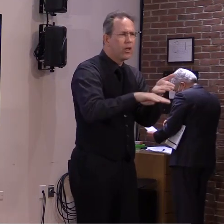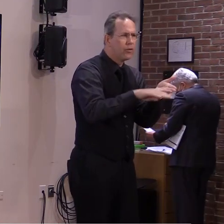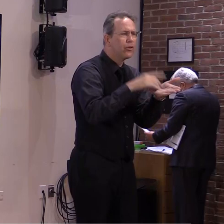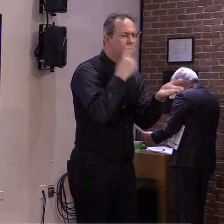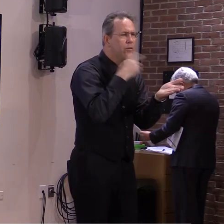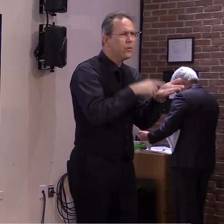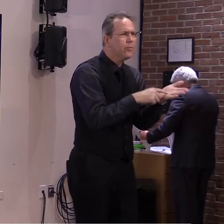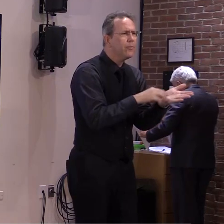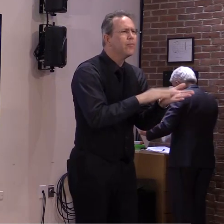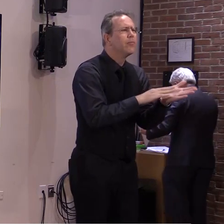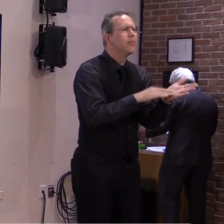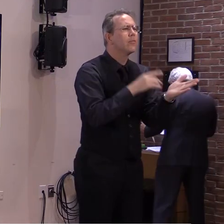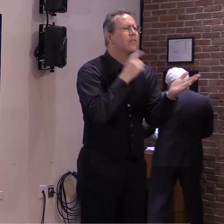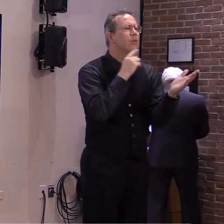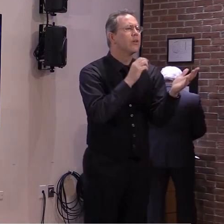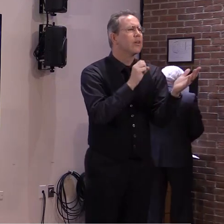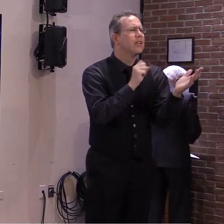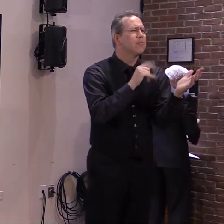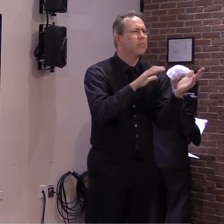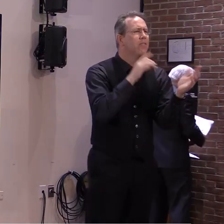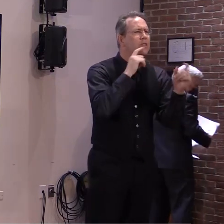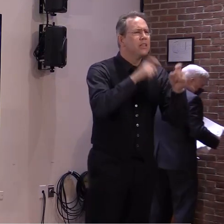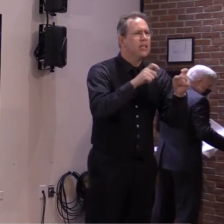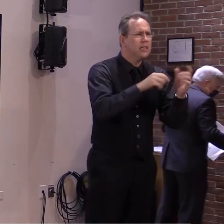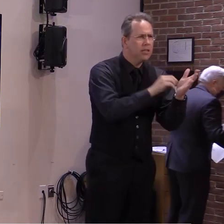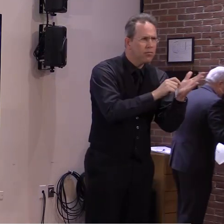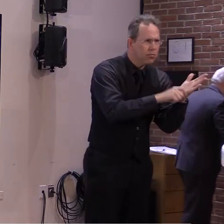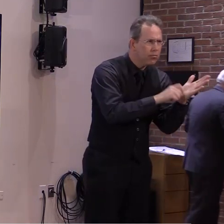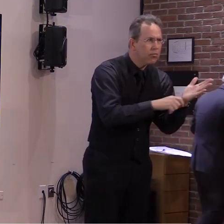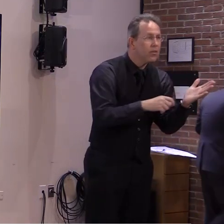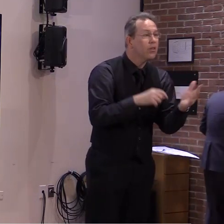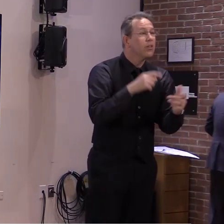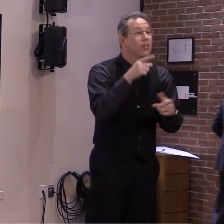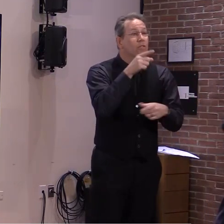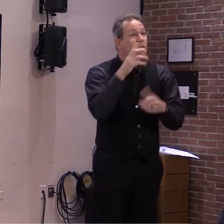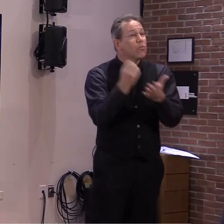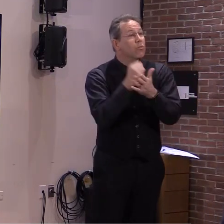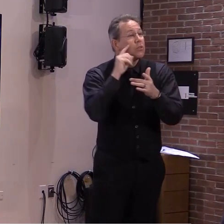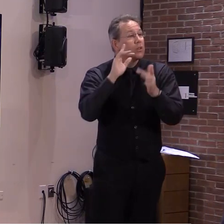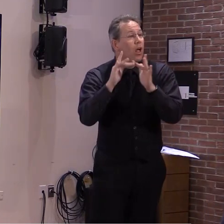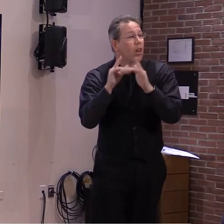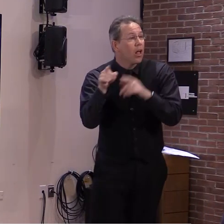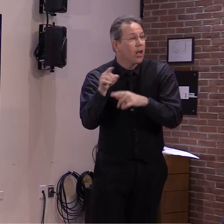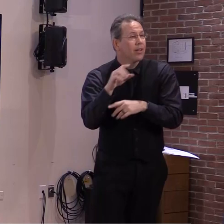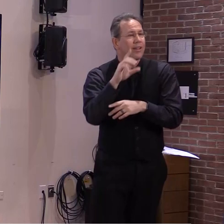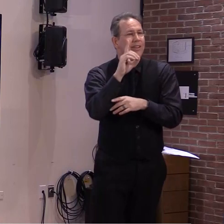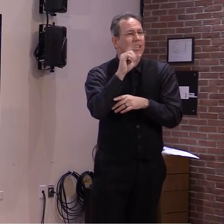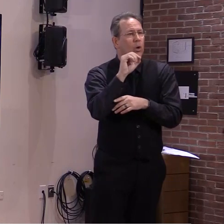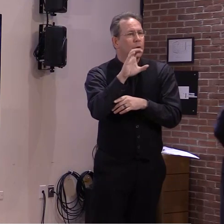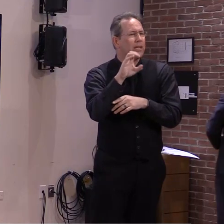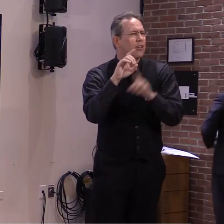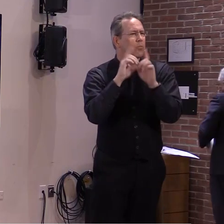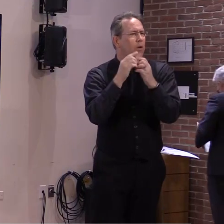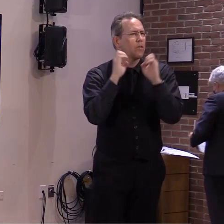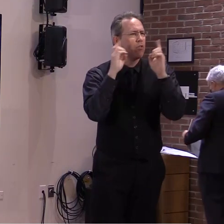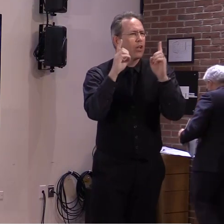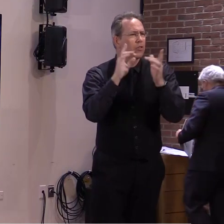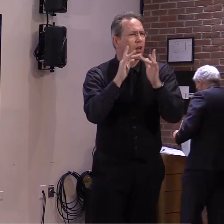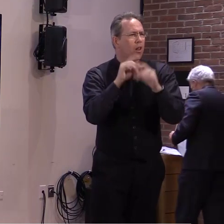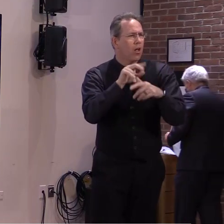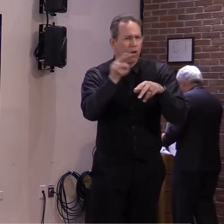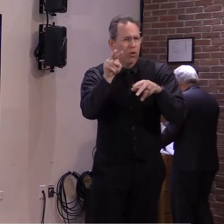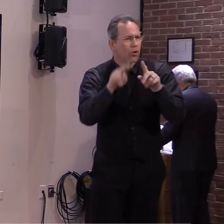our waiver proposal on the AOE website. As part of the waiver process, we are required to post the waiver proposal for public